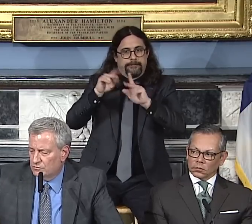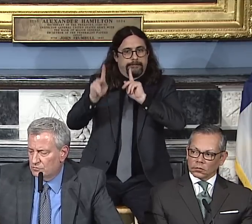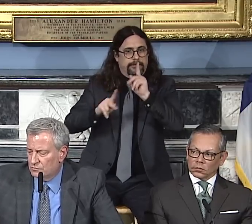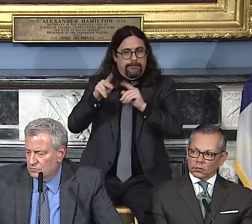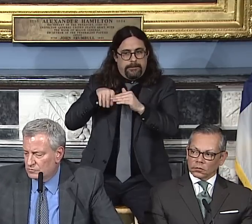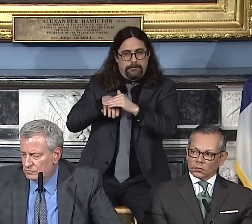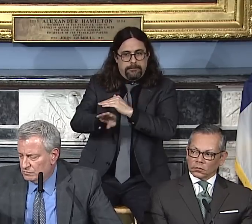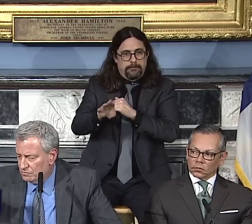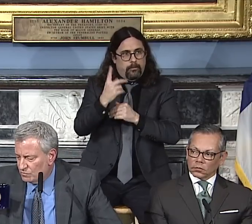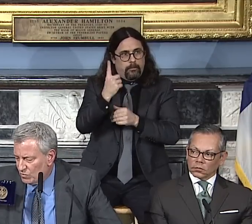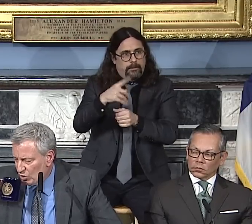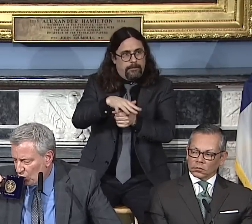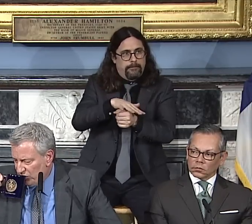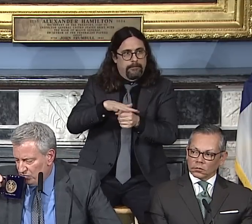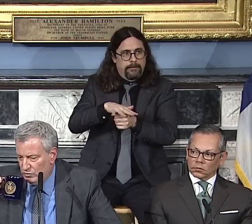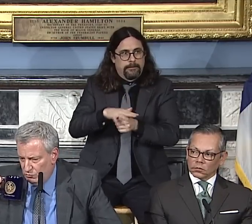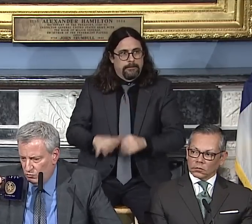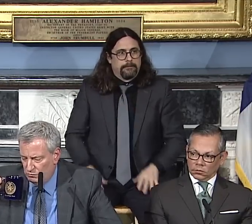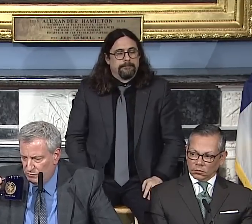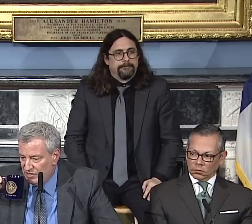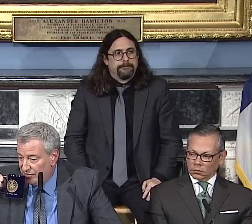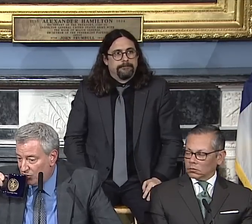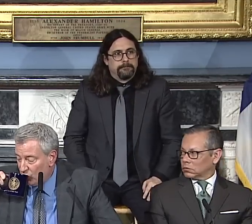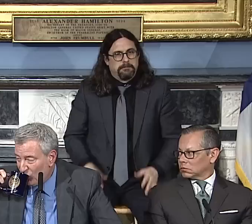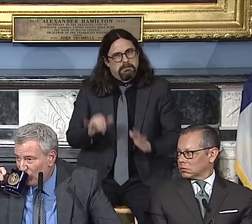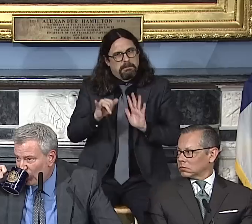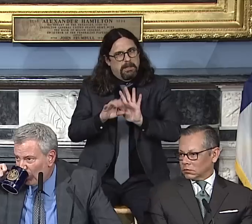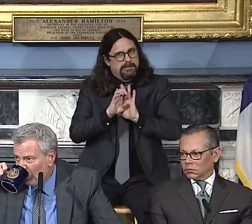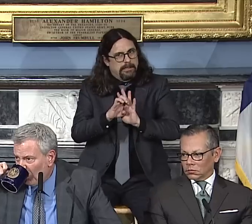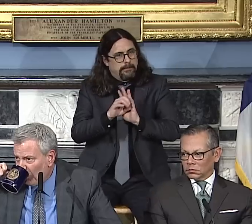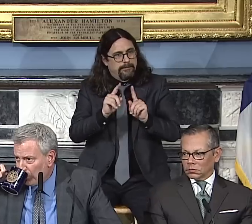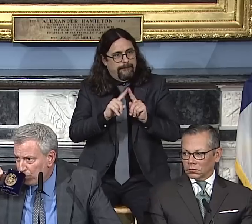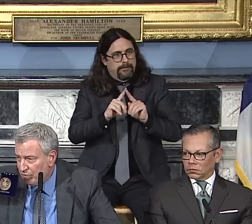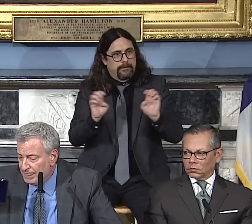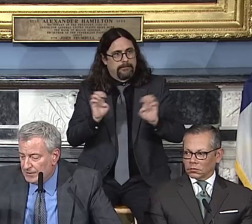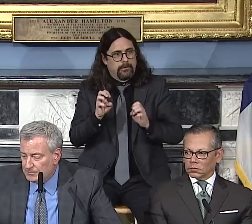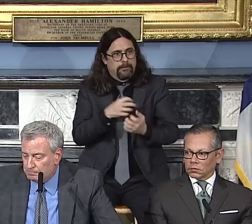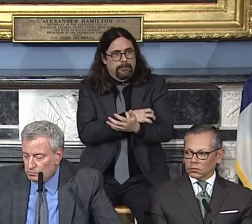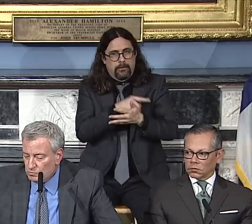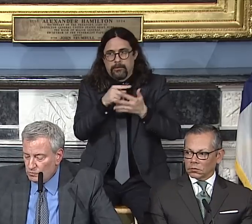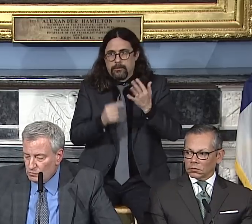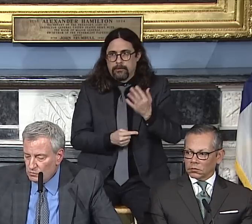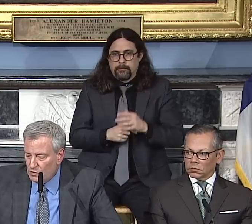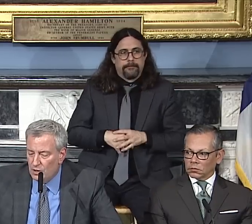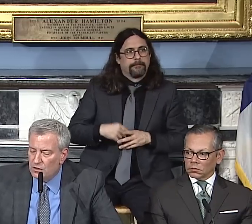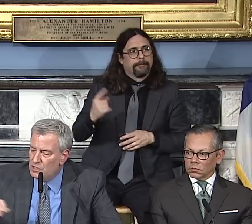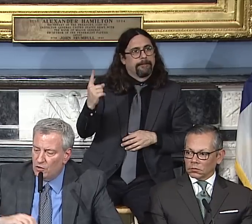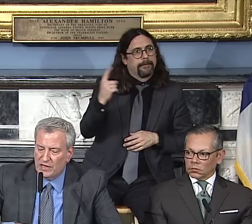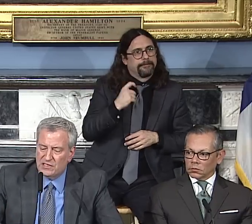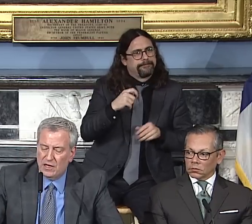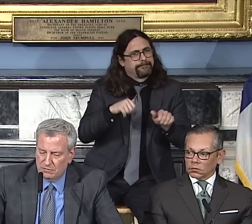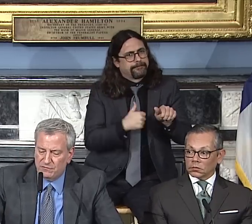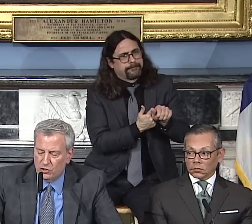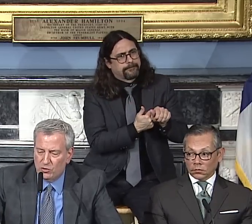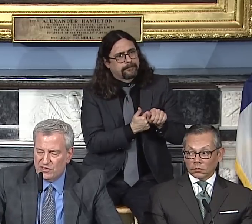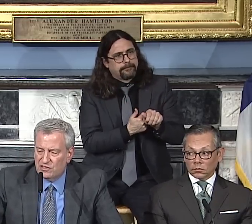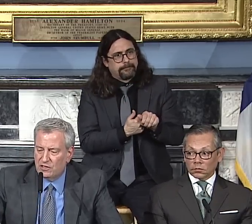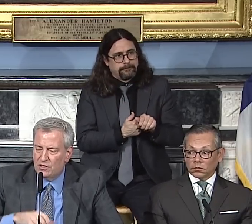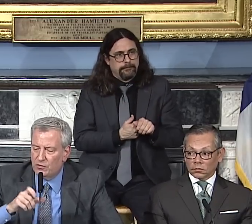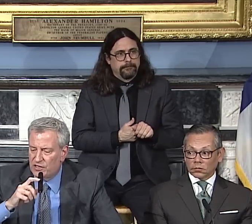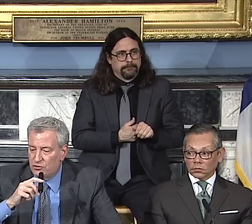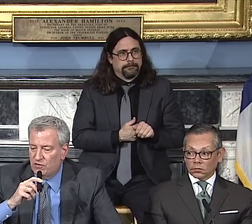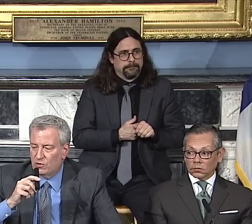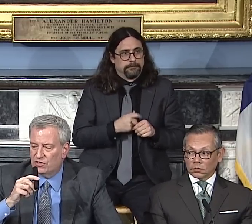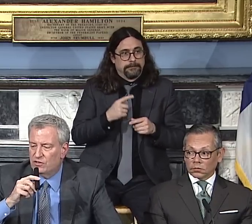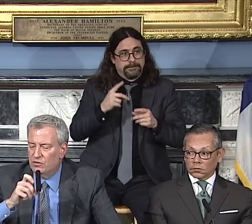from containment to mitigation? Are we there yet? We've been there. So do disease detectives have no more work? No, that's not a good question,